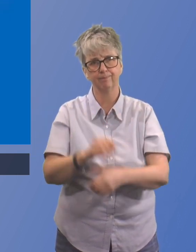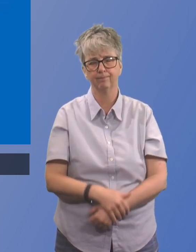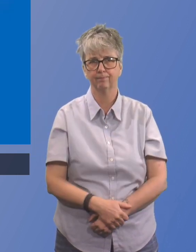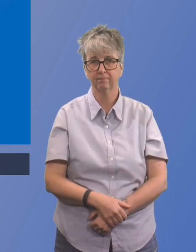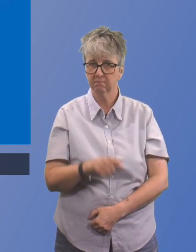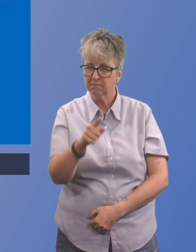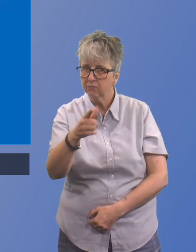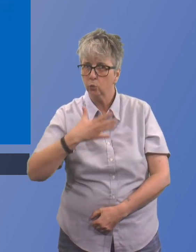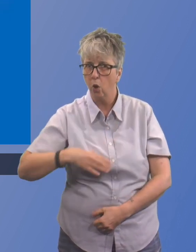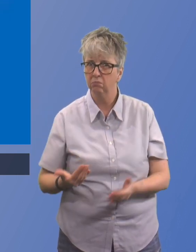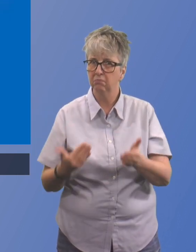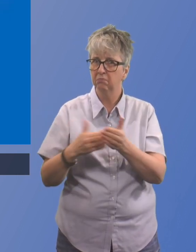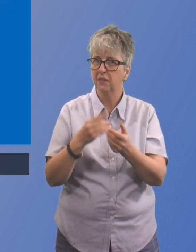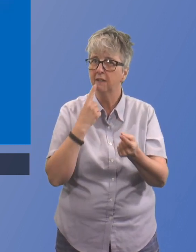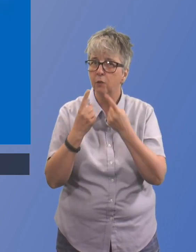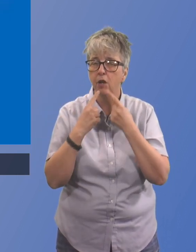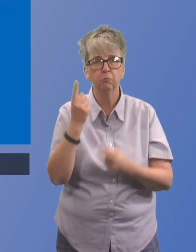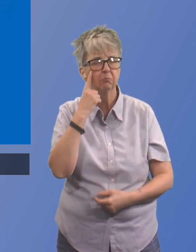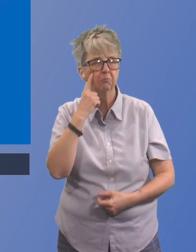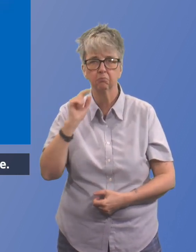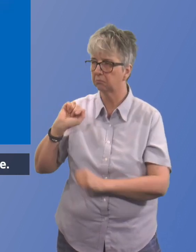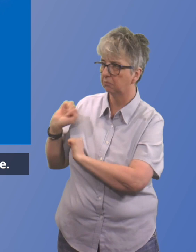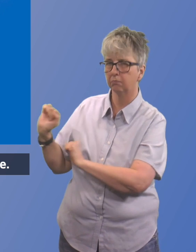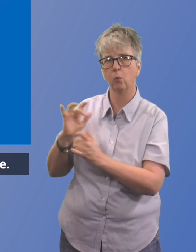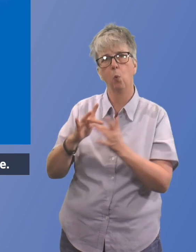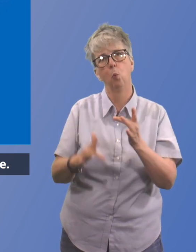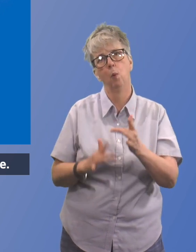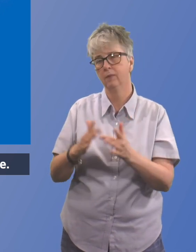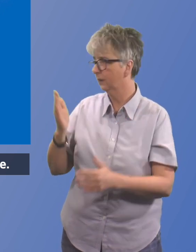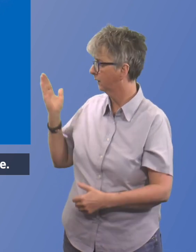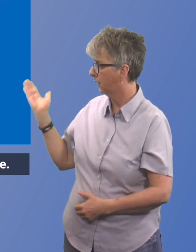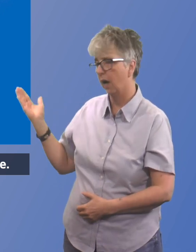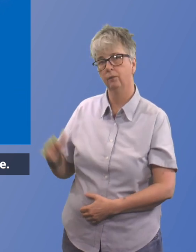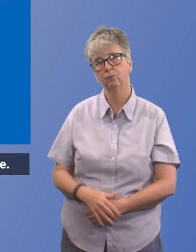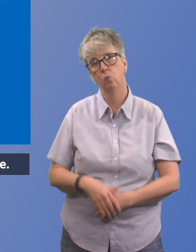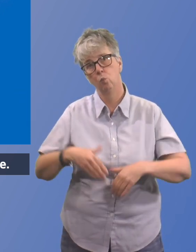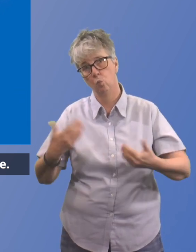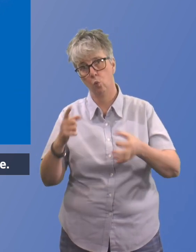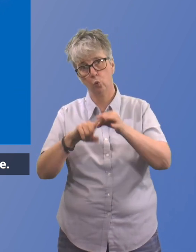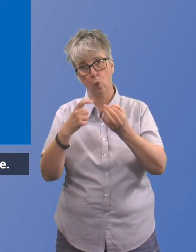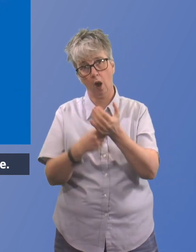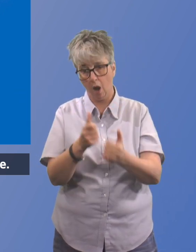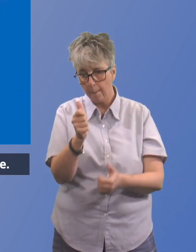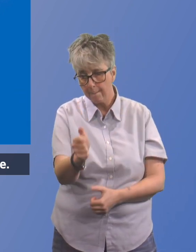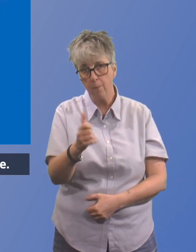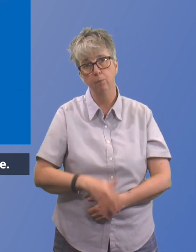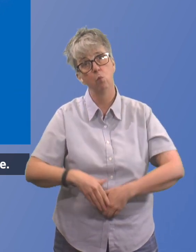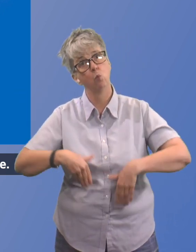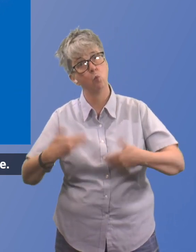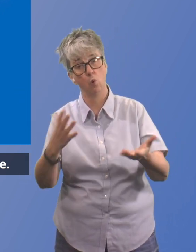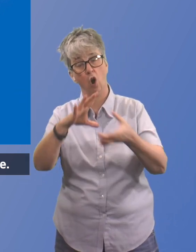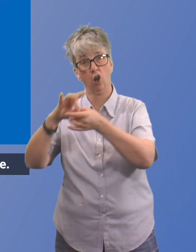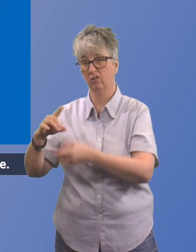We want to know what these options would mean for you. Visit our website, scan the QR code, or call